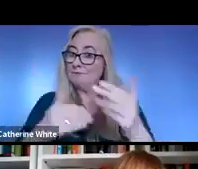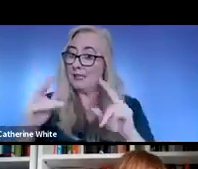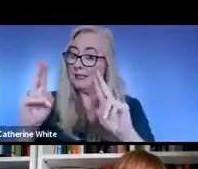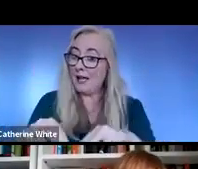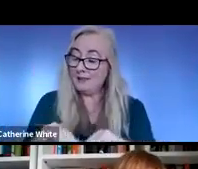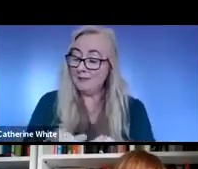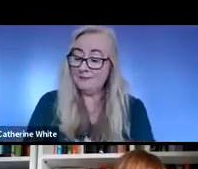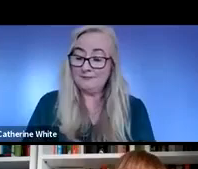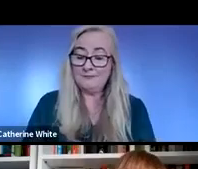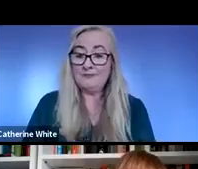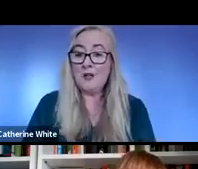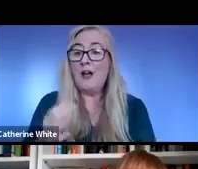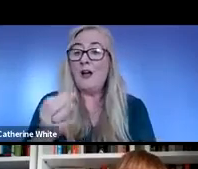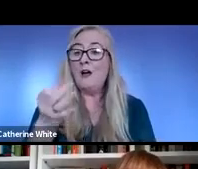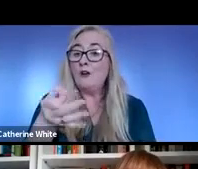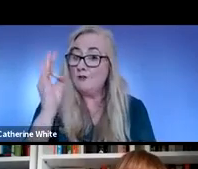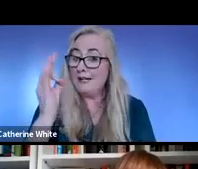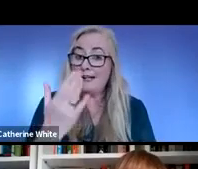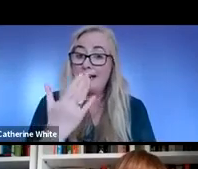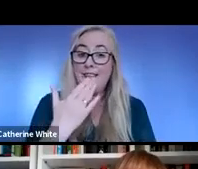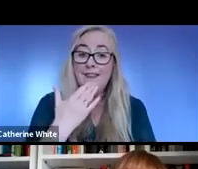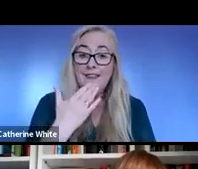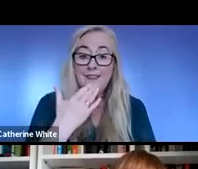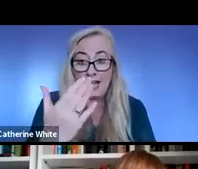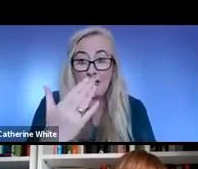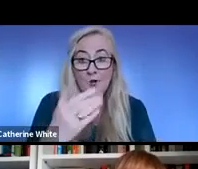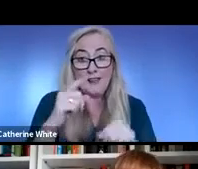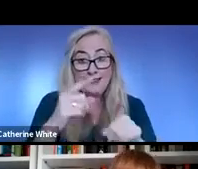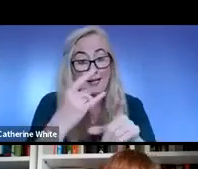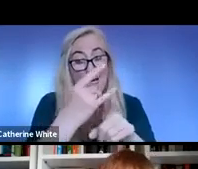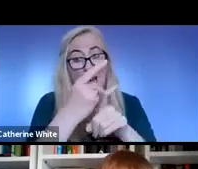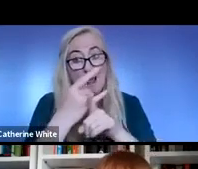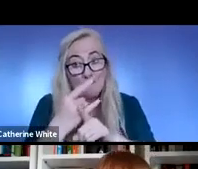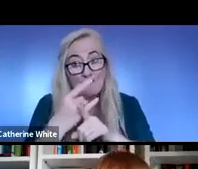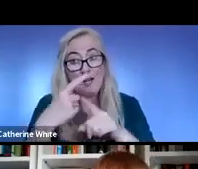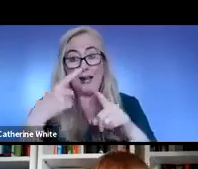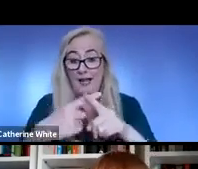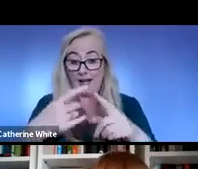Great. Thank you very much, Colette. That's really helpful and interesting.